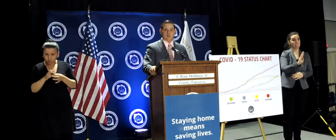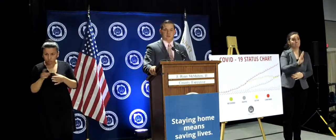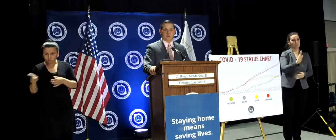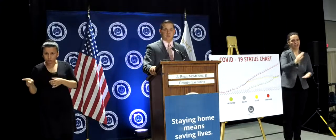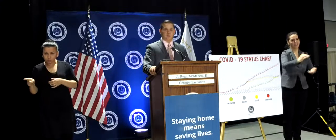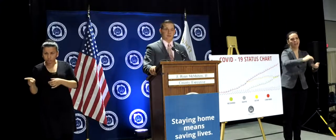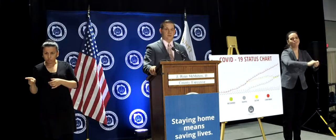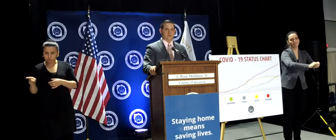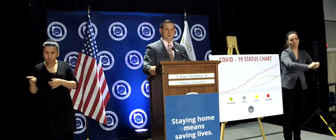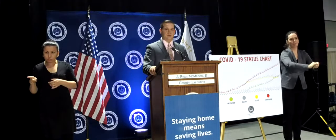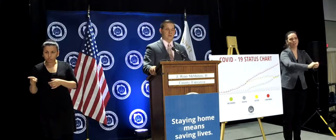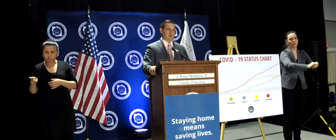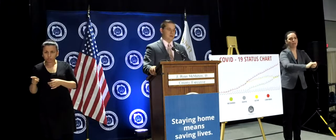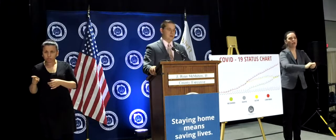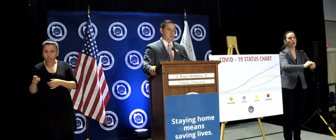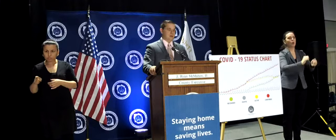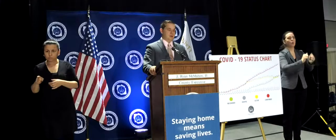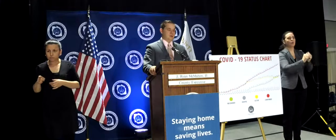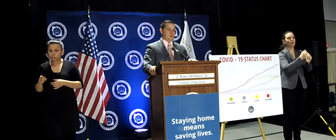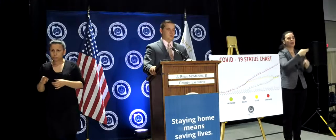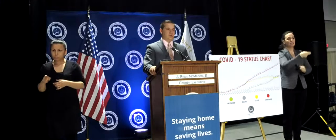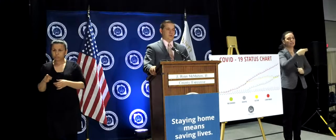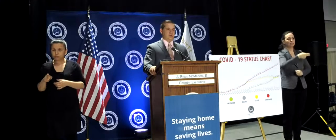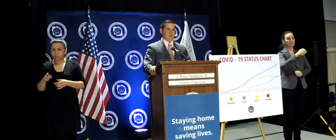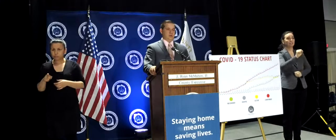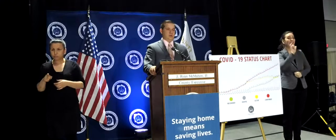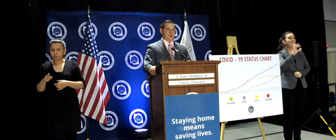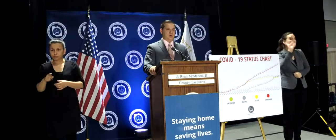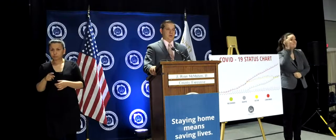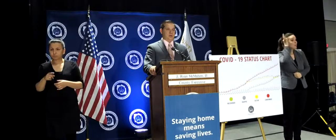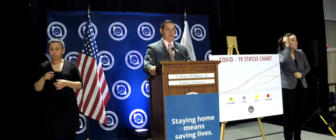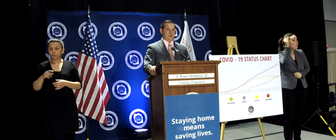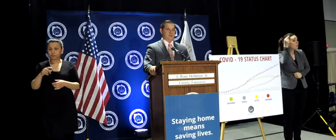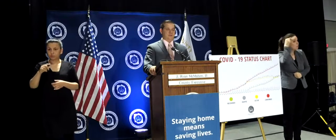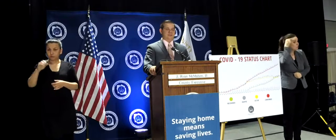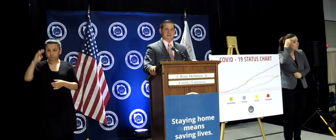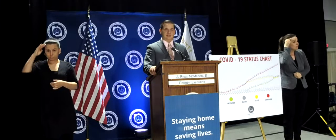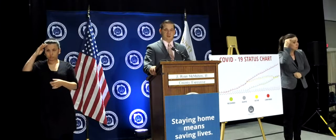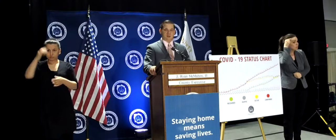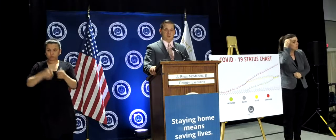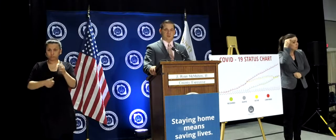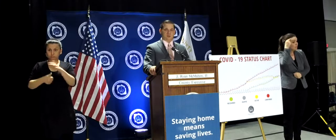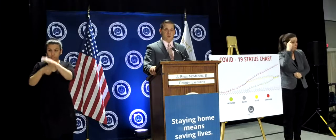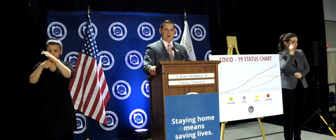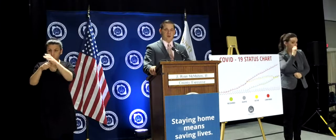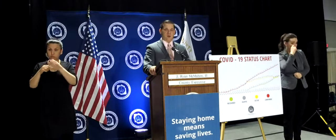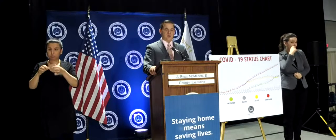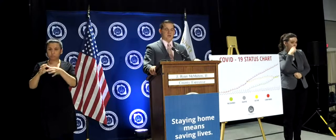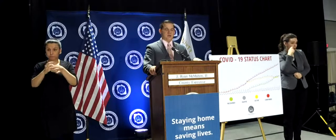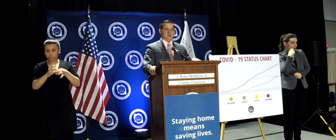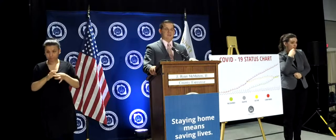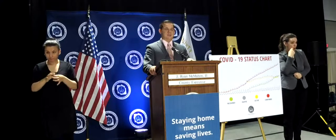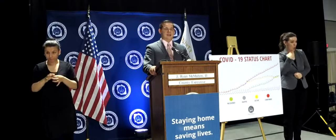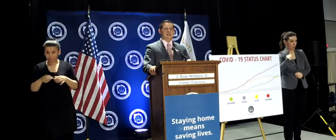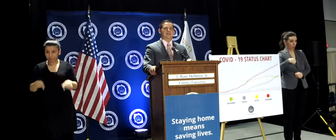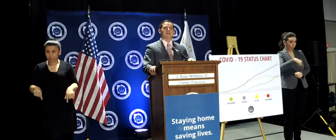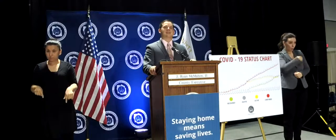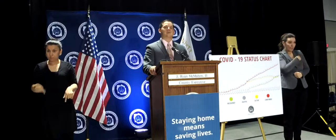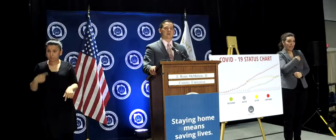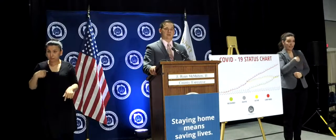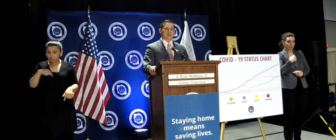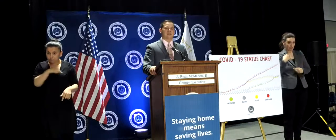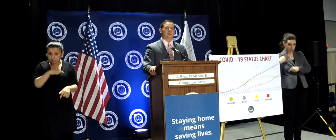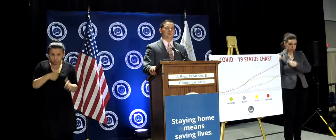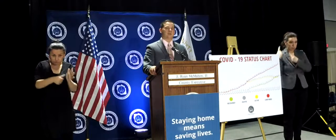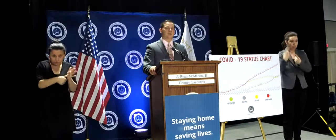HHS, with the federal government, to do testing. We have been testing in our community for a while. This testing is